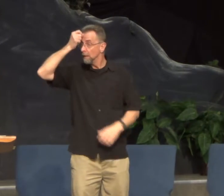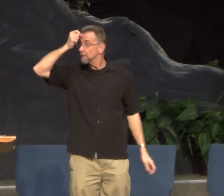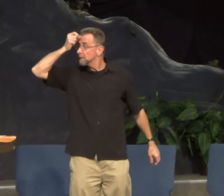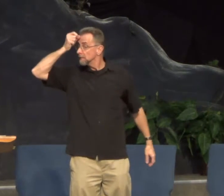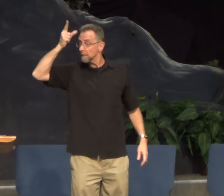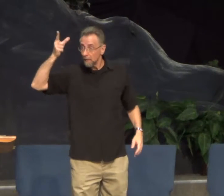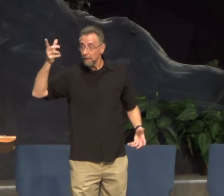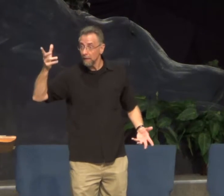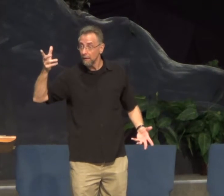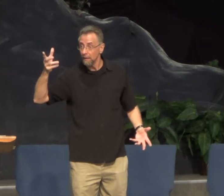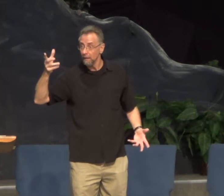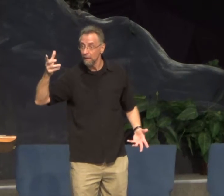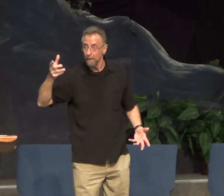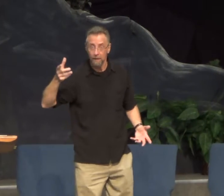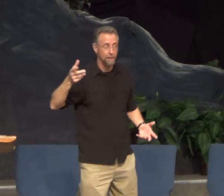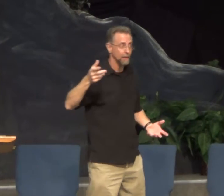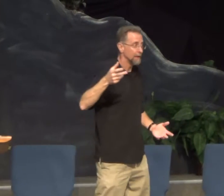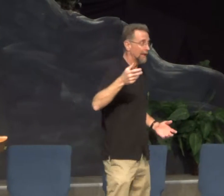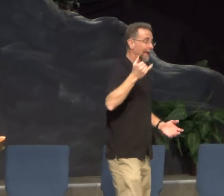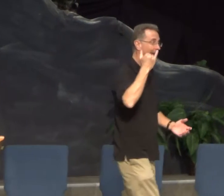You know, we need to understand.